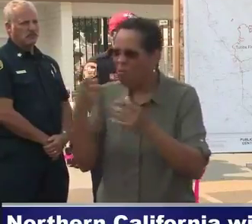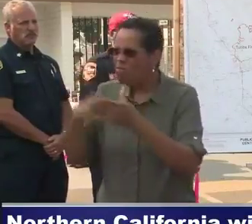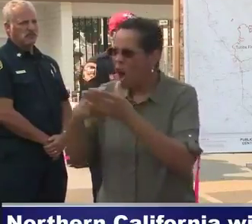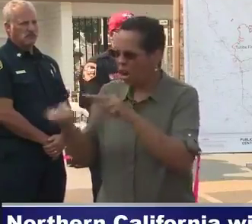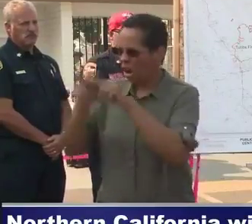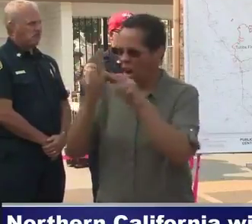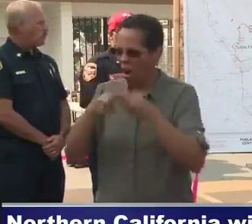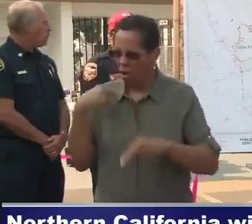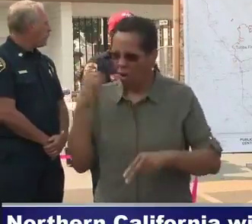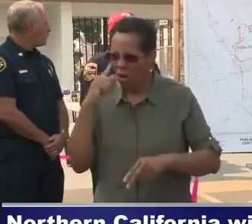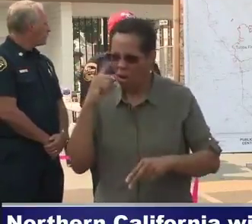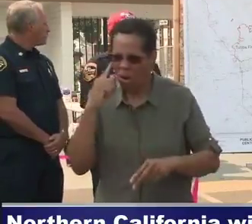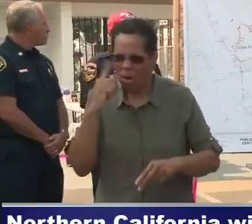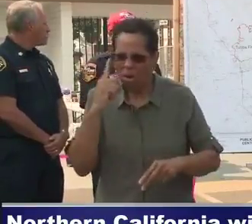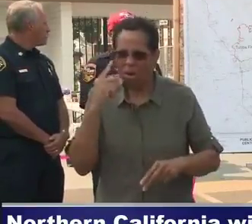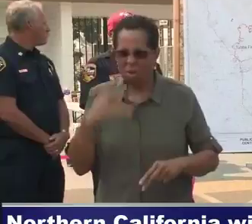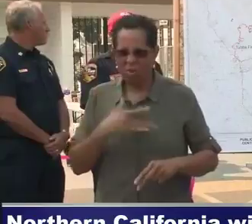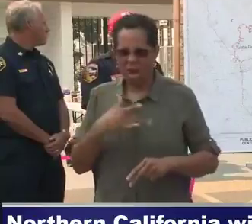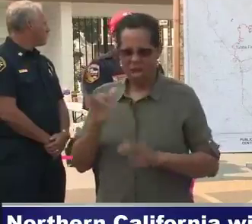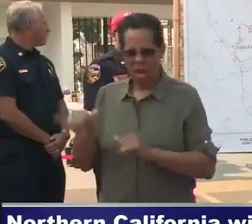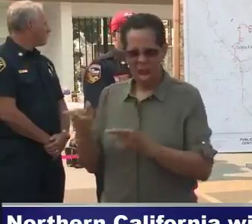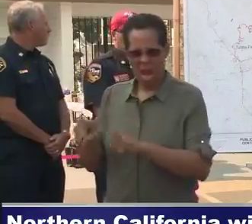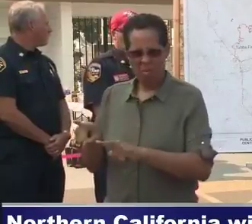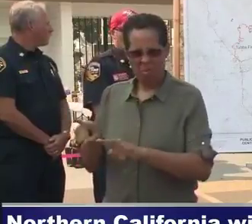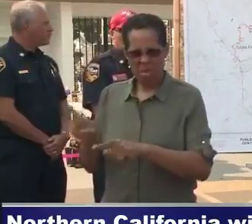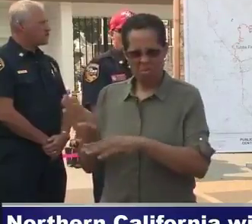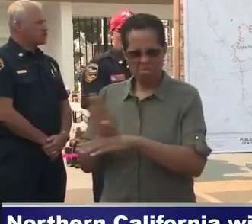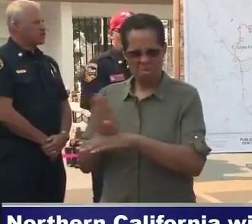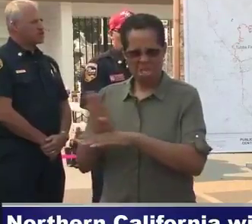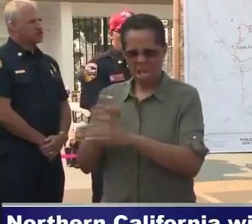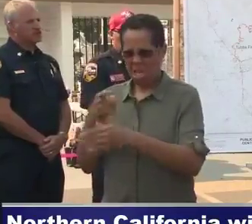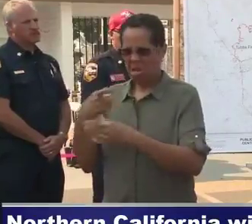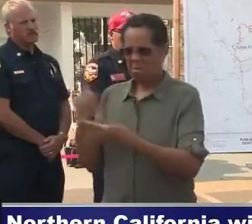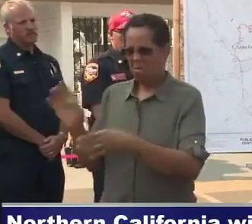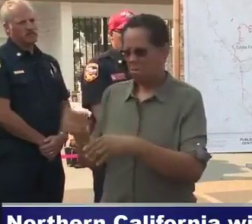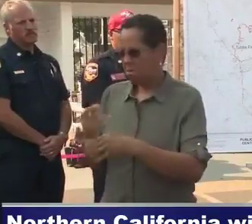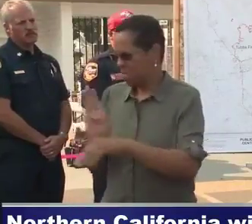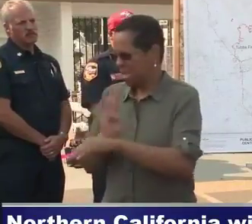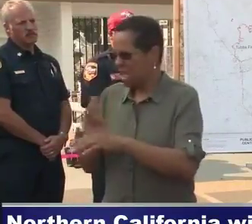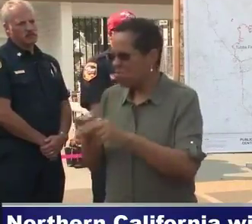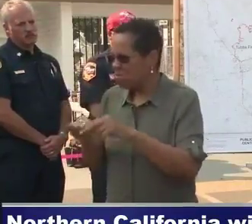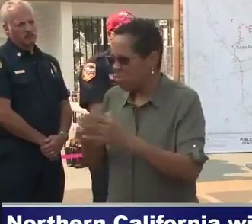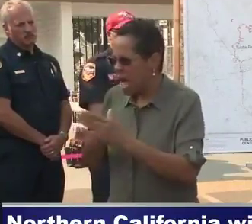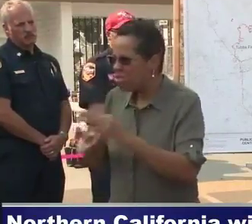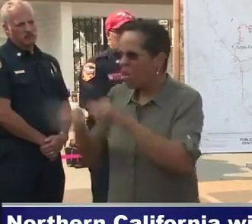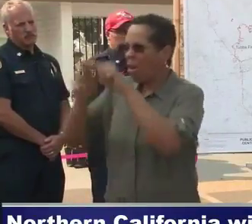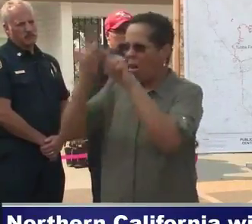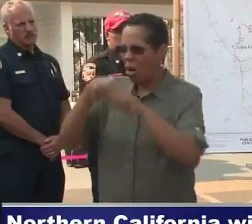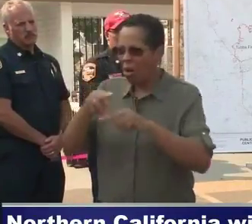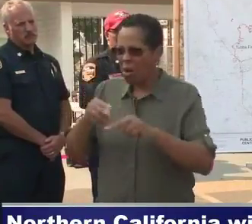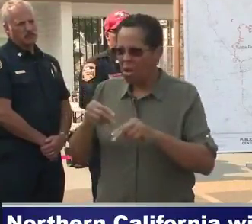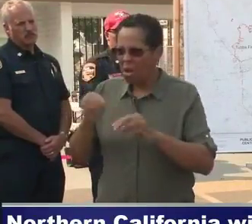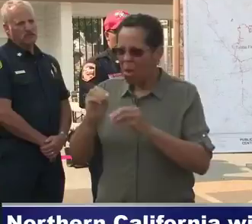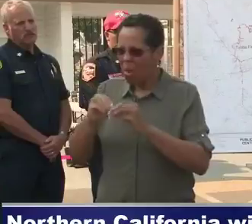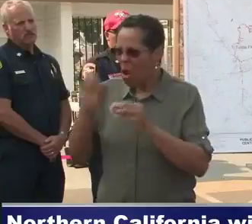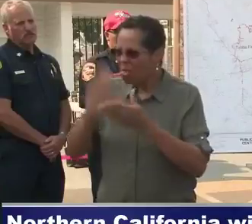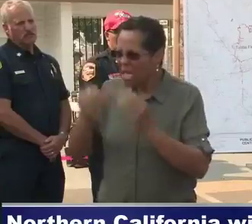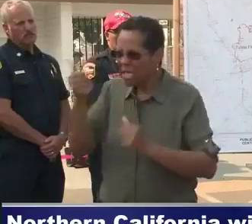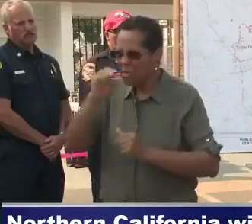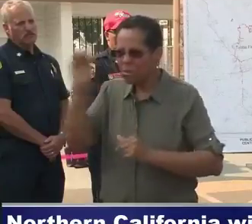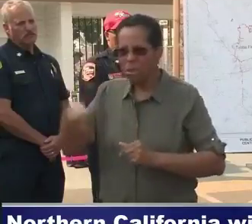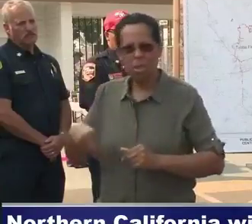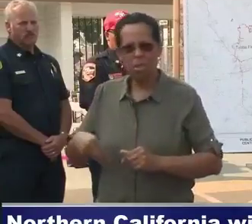that that's occurring, that's where a business is raising its price more than 10% after an emergency has been declared. You can call